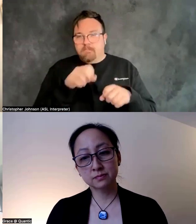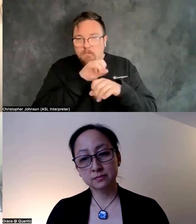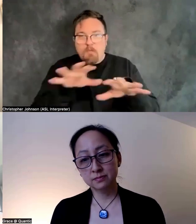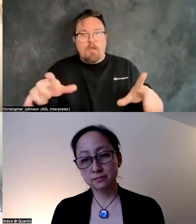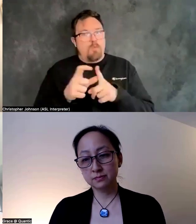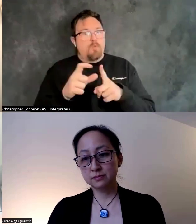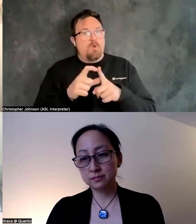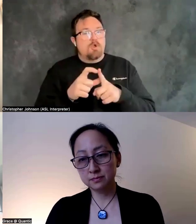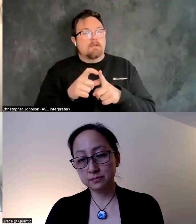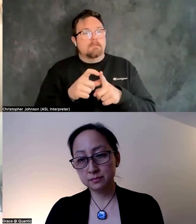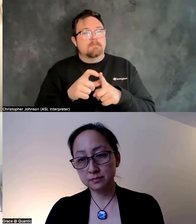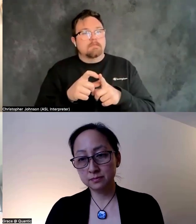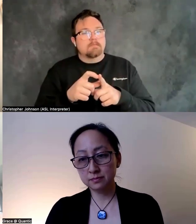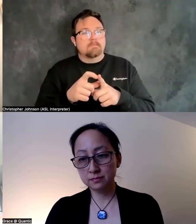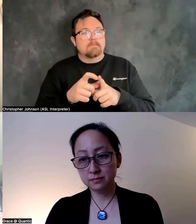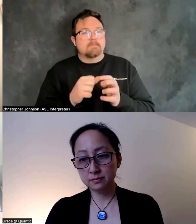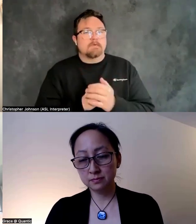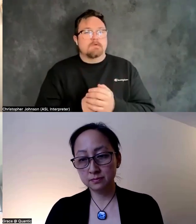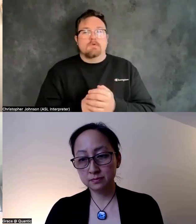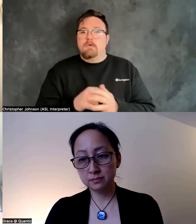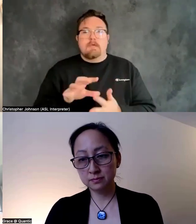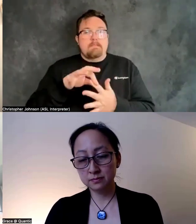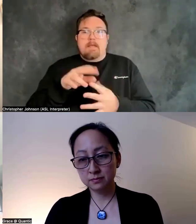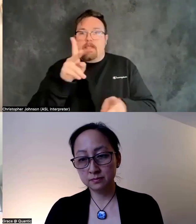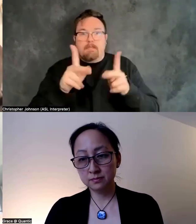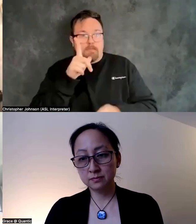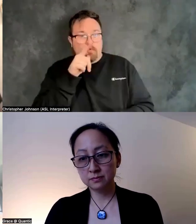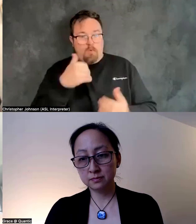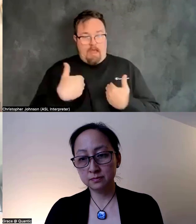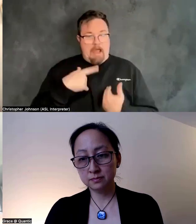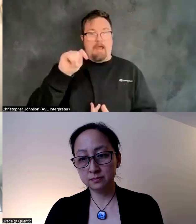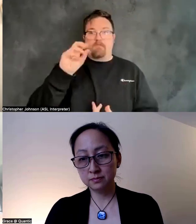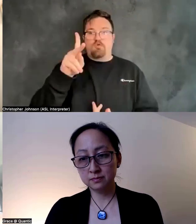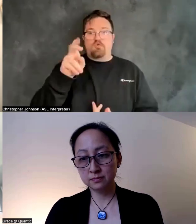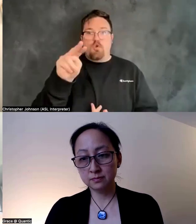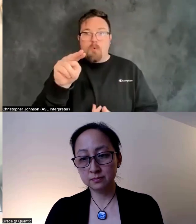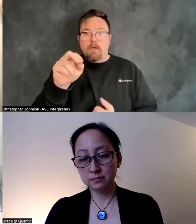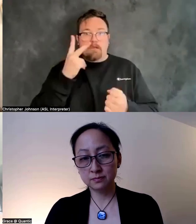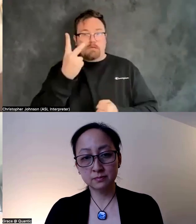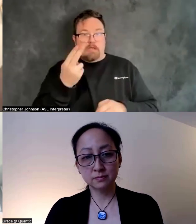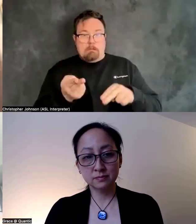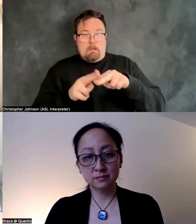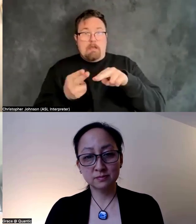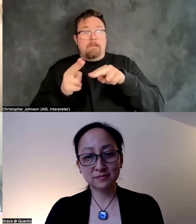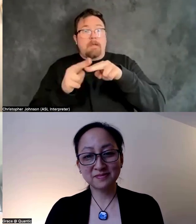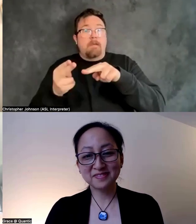Especially if these people who hold the tokens see like the price going up, everyone gets hyped and they'll tell all their